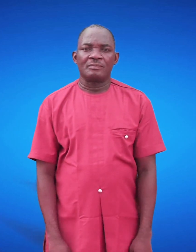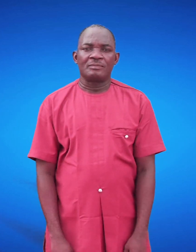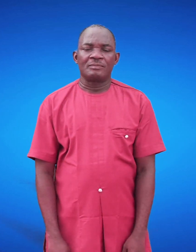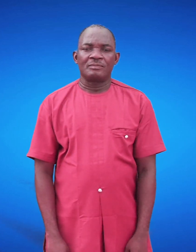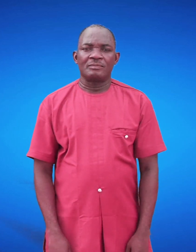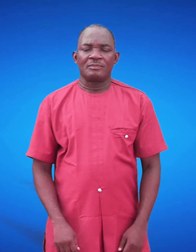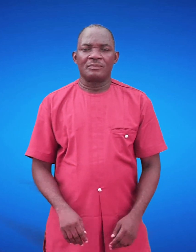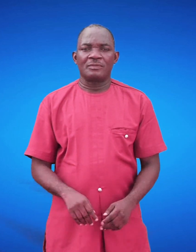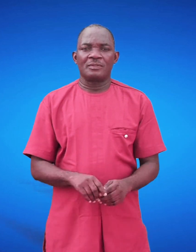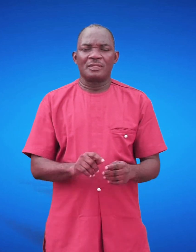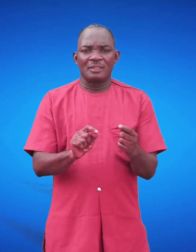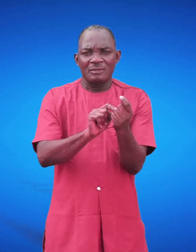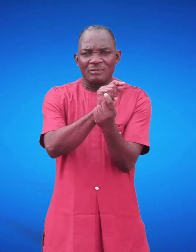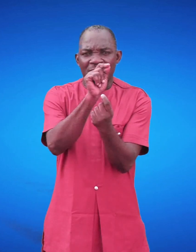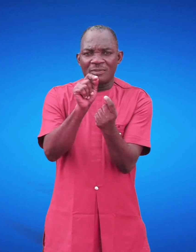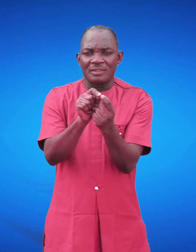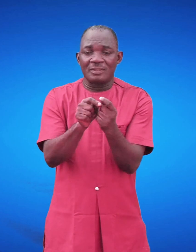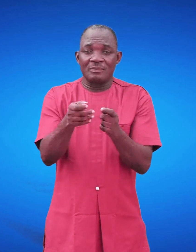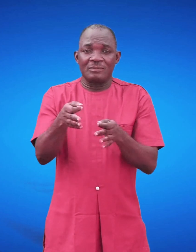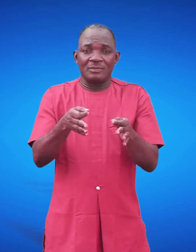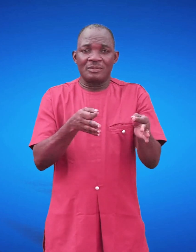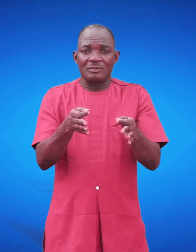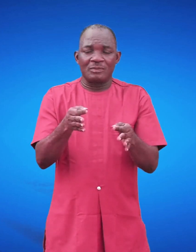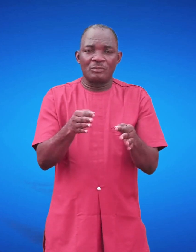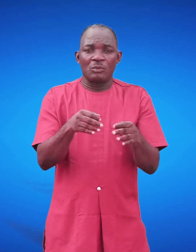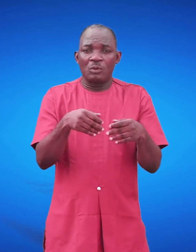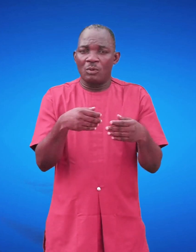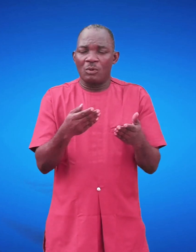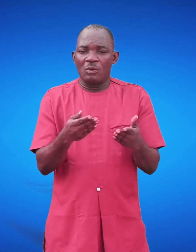Key definitions or glossary.